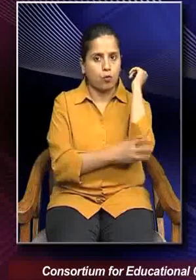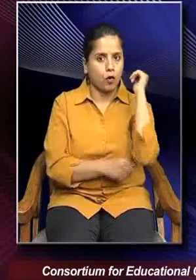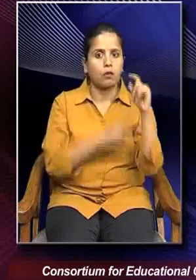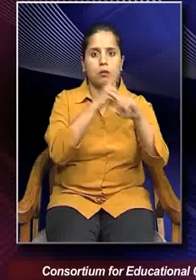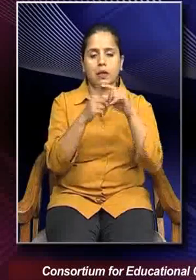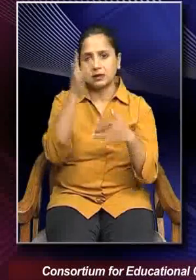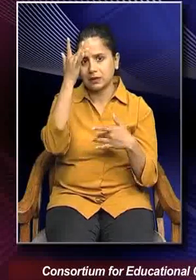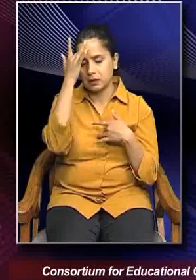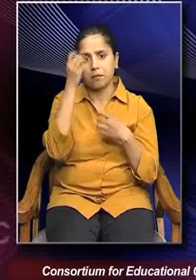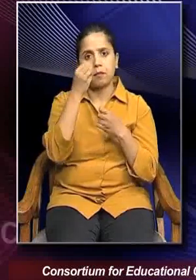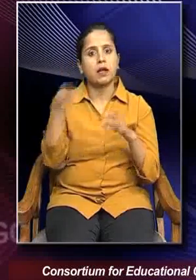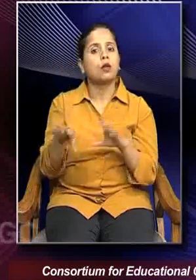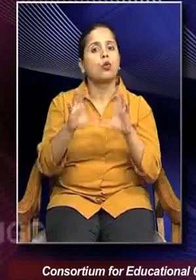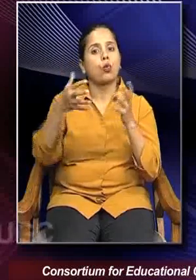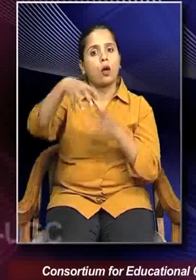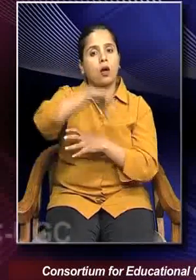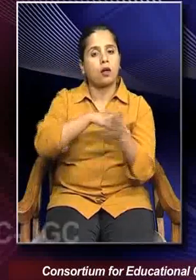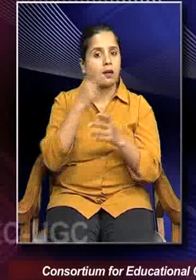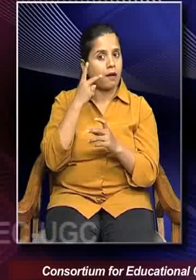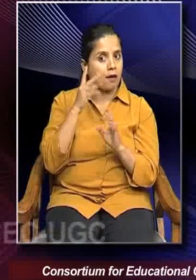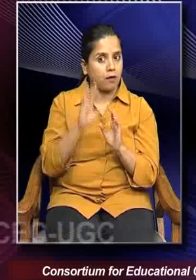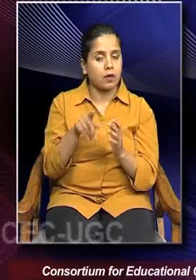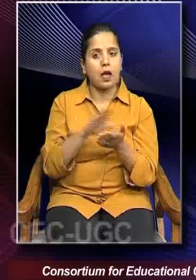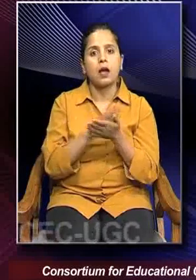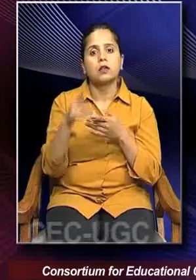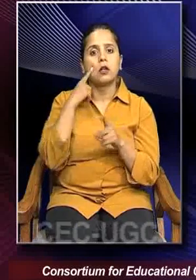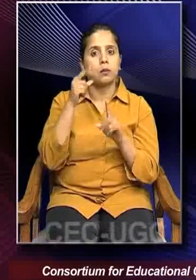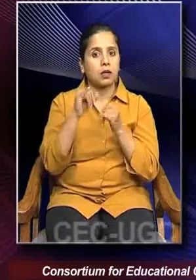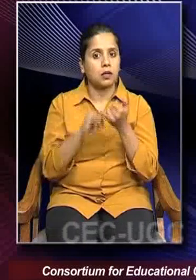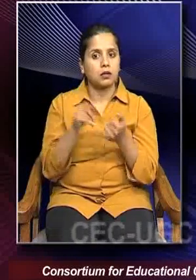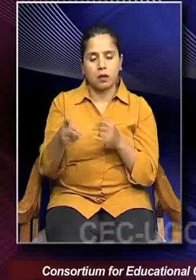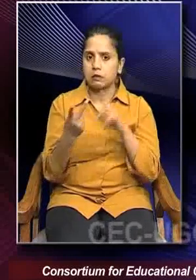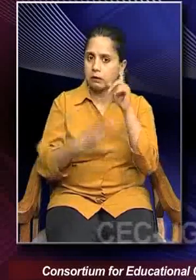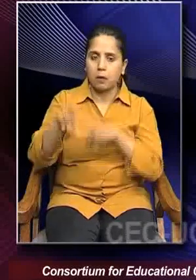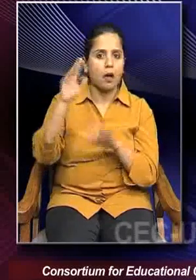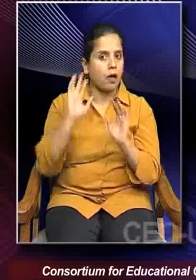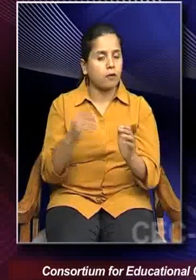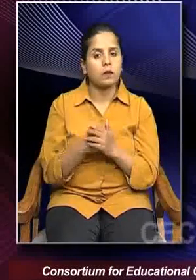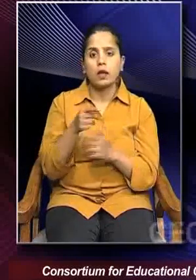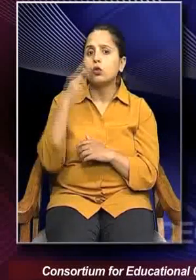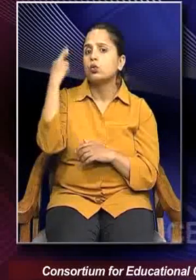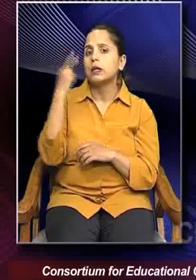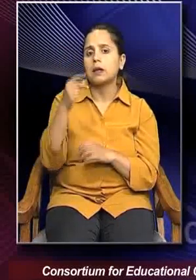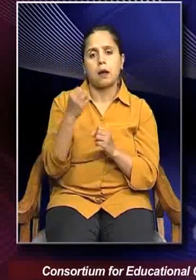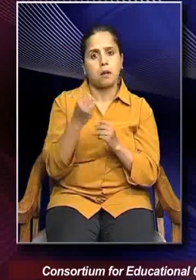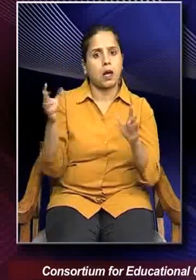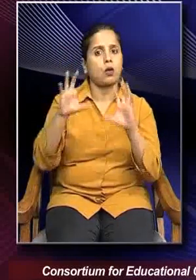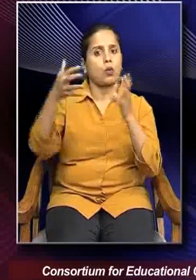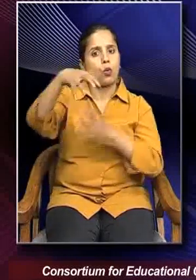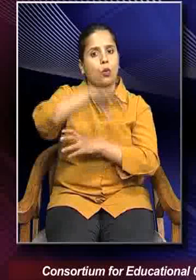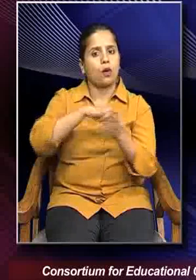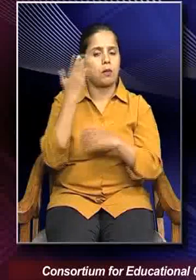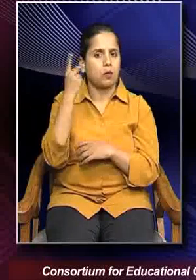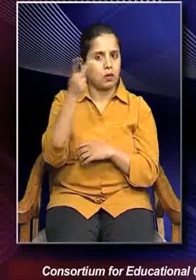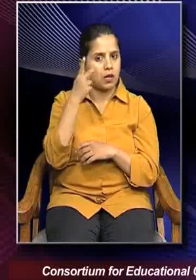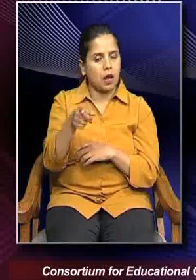diseases in many of these countries of HIPC's countries is very high, and therefore most of these nations are eligible